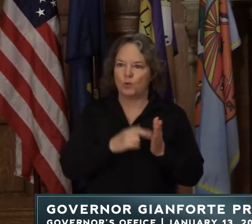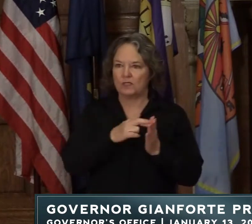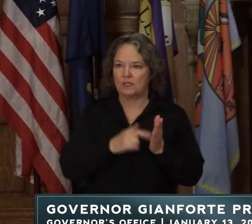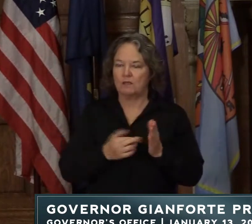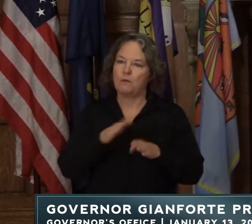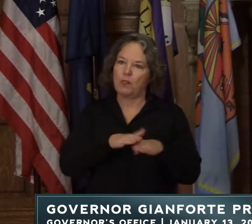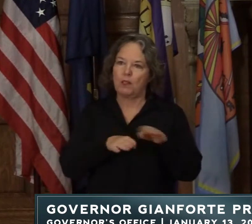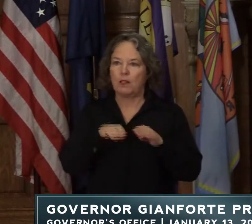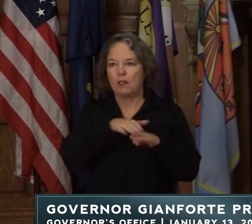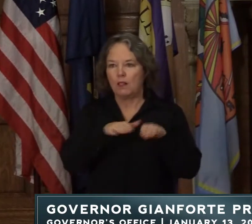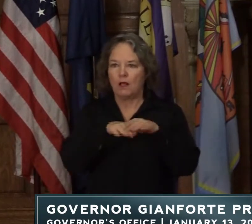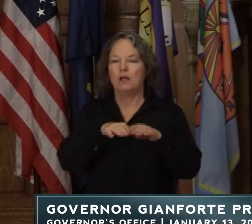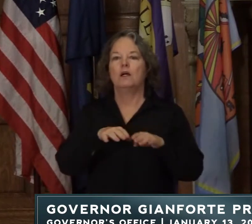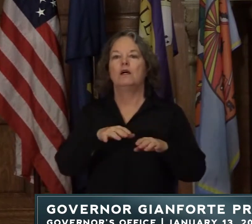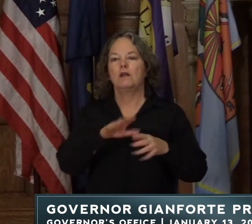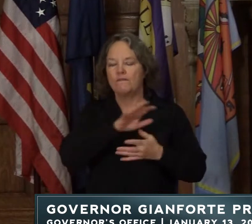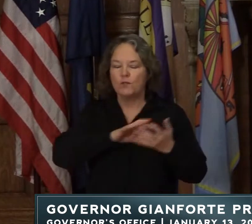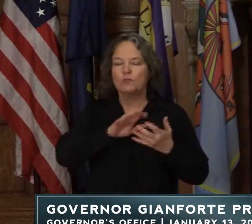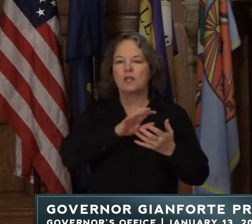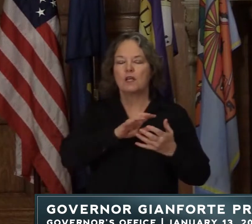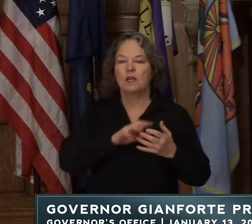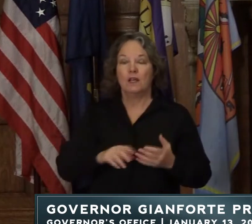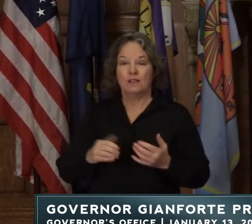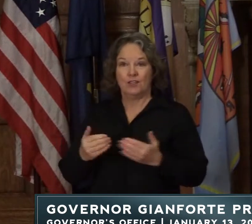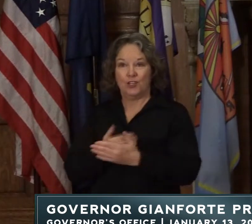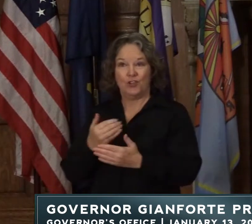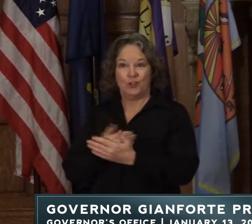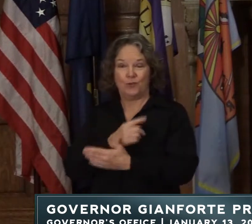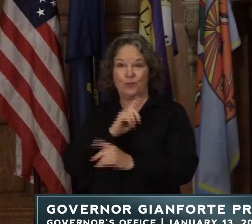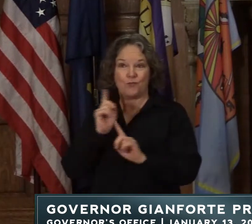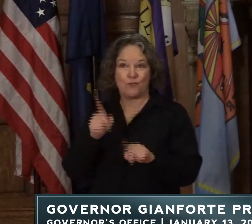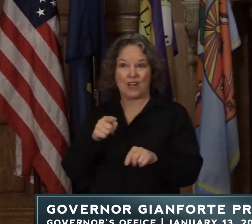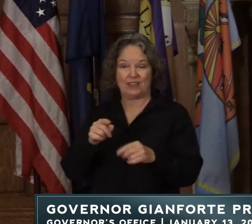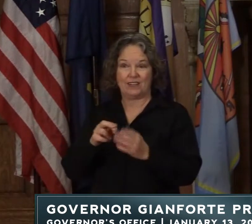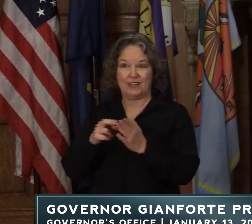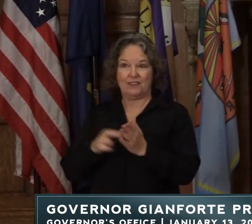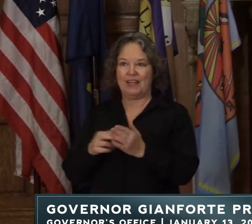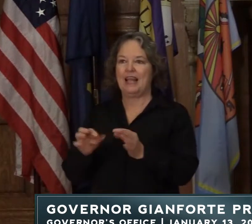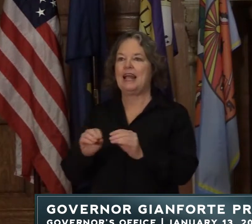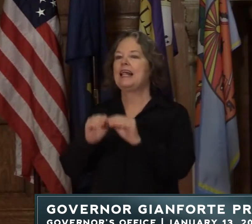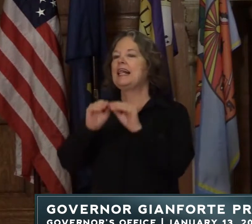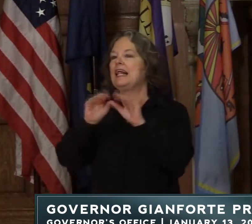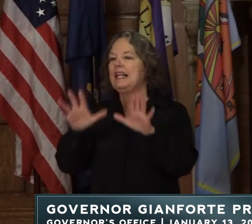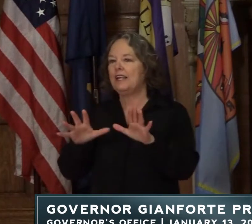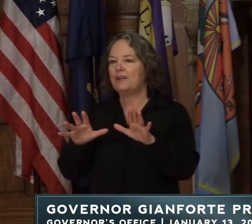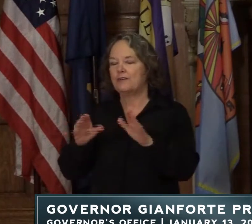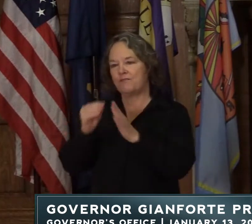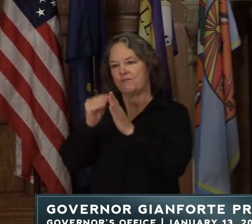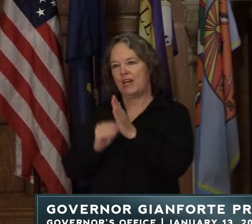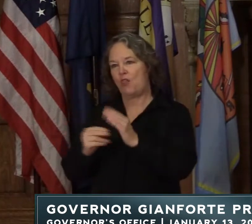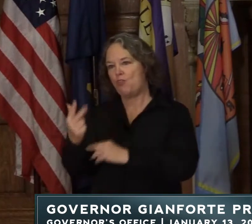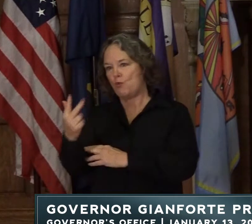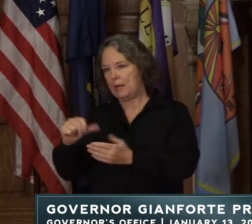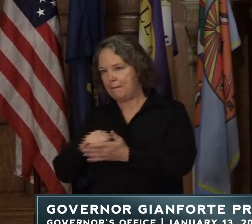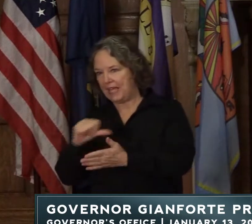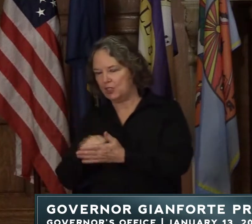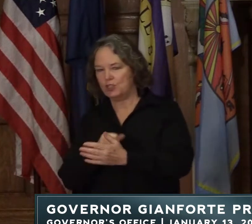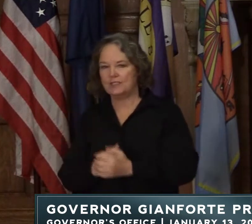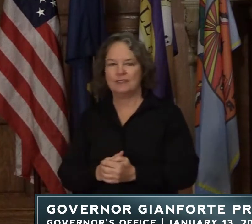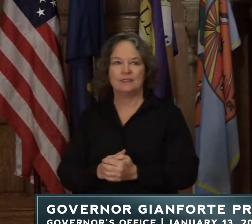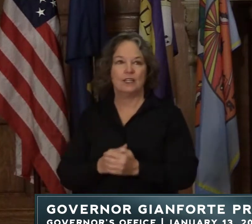overlapping and confusing directives. Our new directive is clear, and it fits on three pages. The directive I